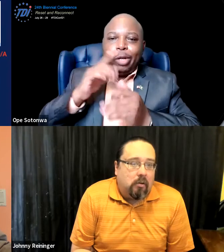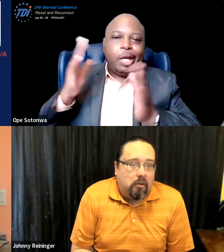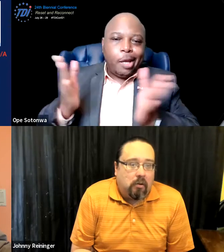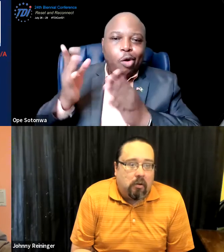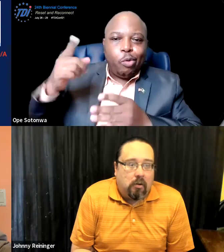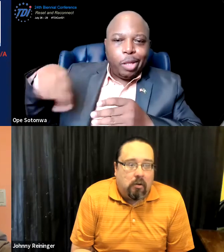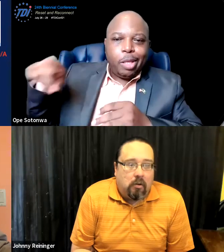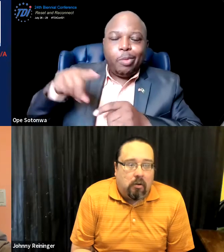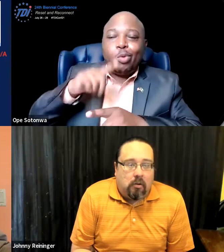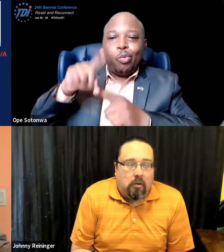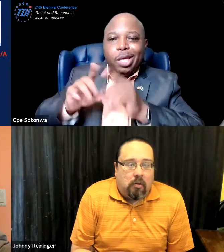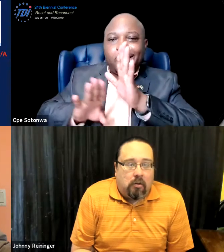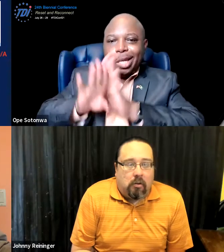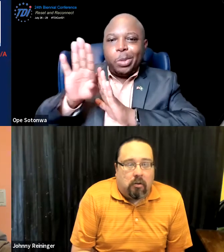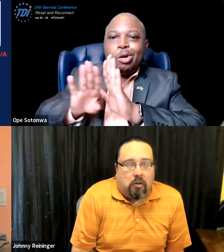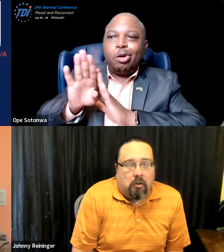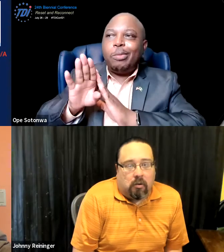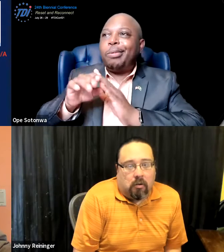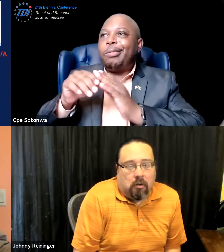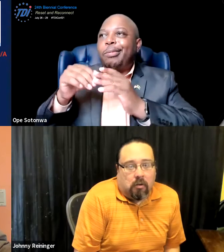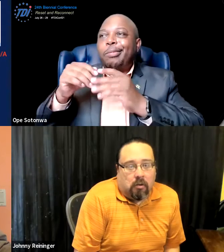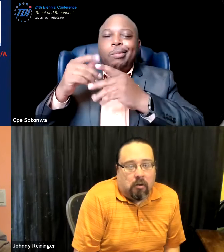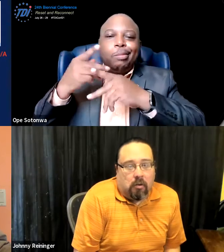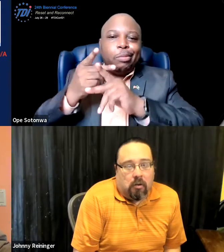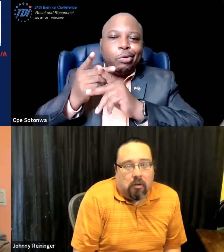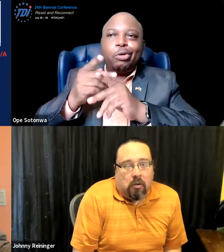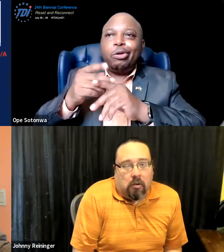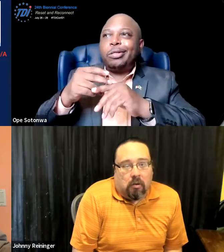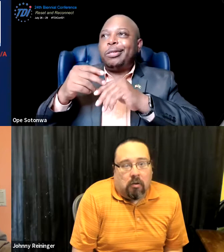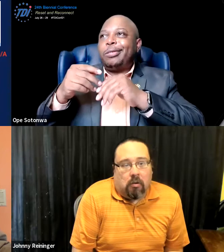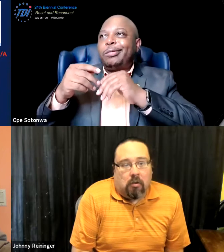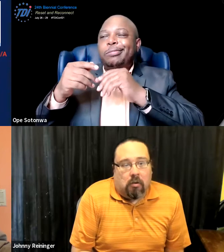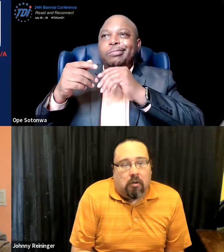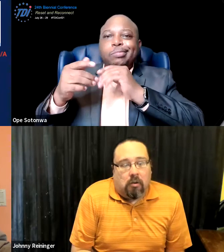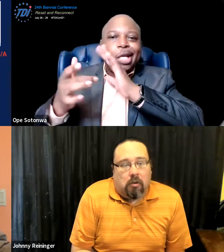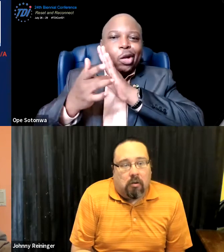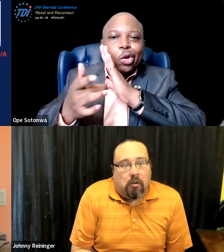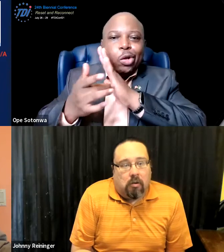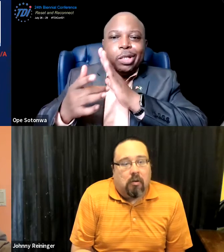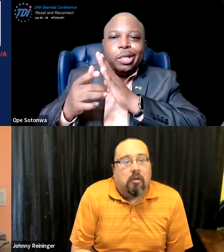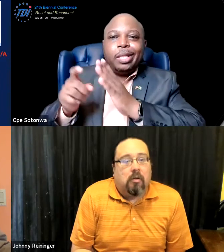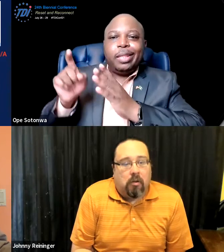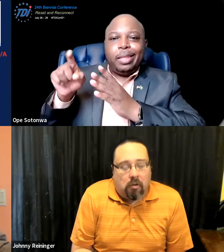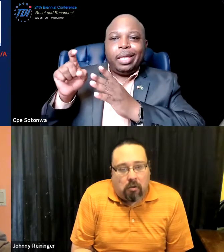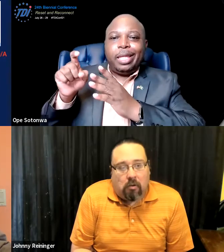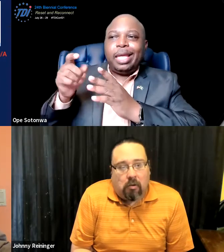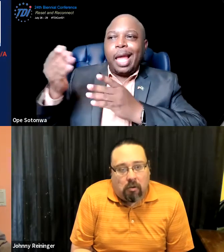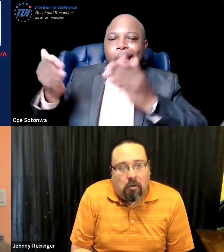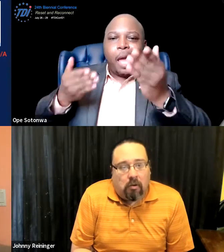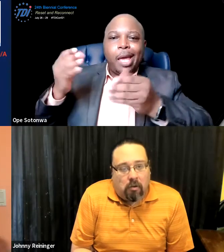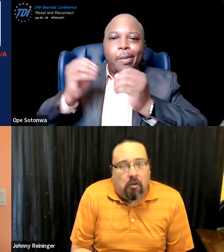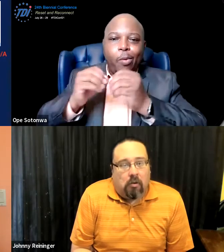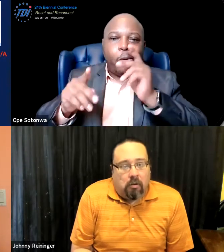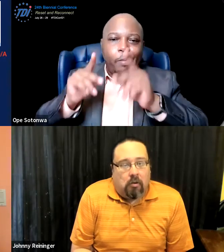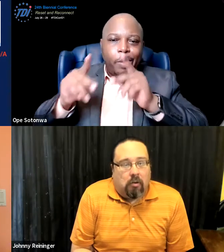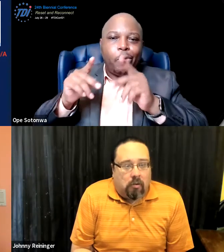most biggest reasons why we encourage everybody whenever they're developing products or technology,